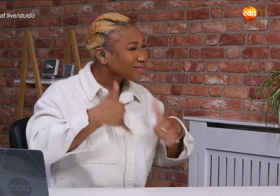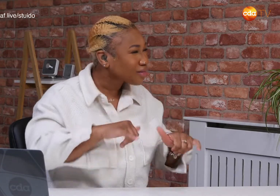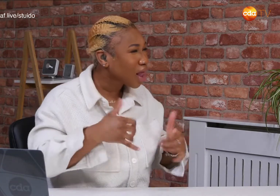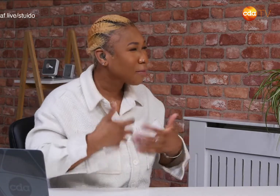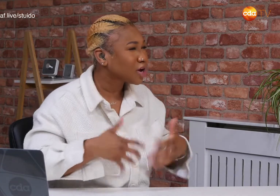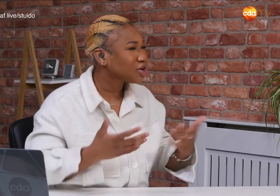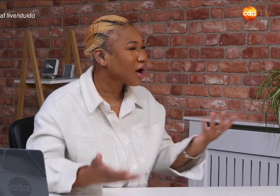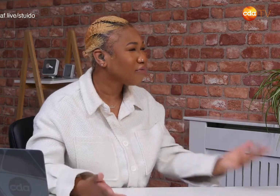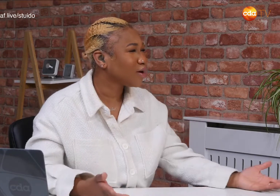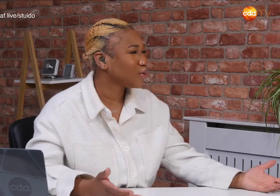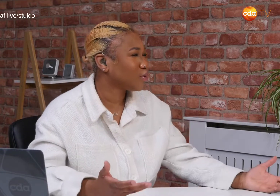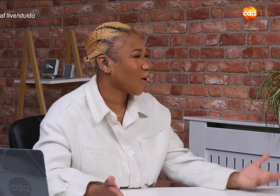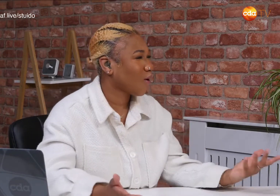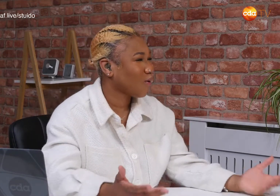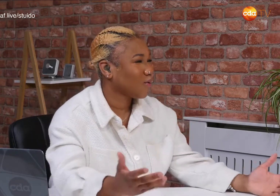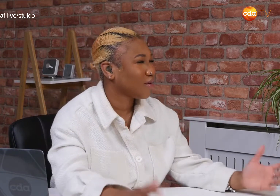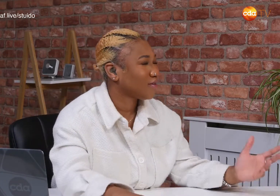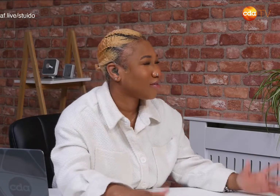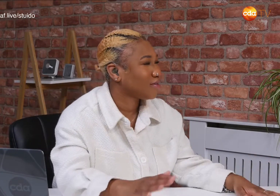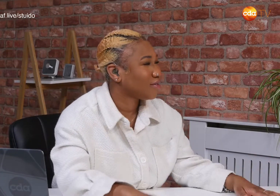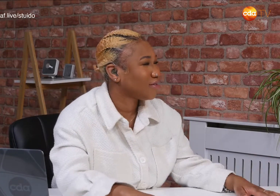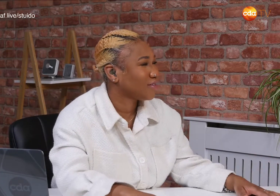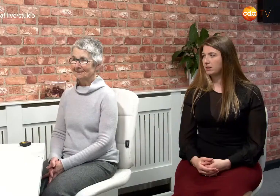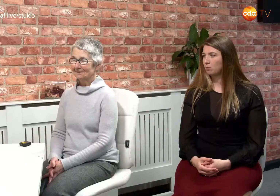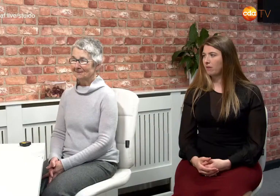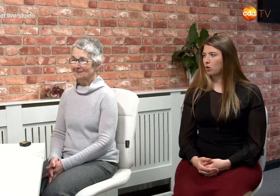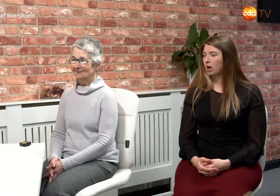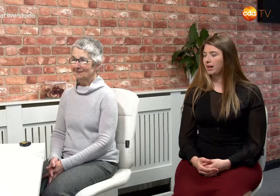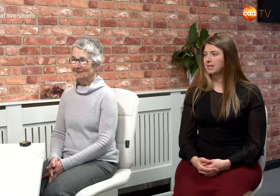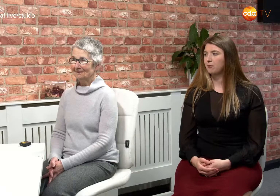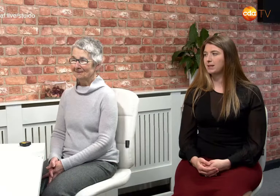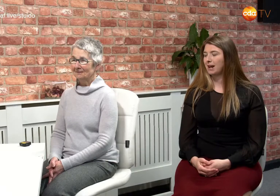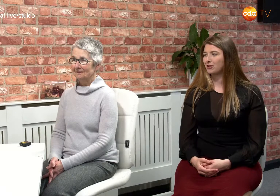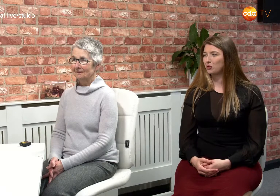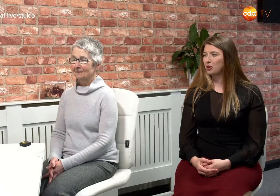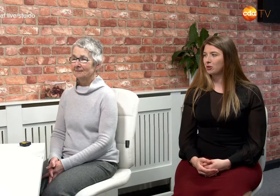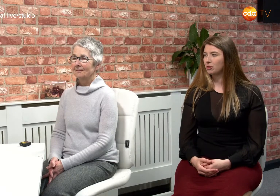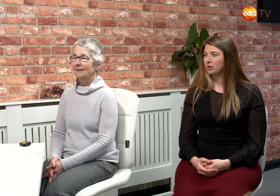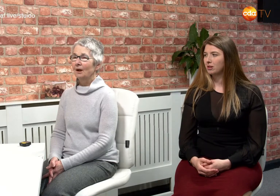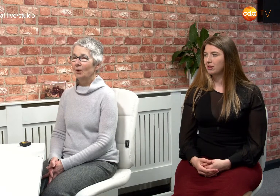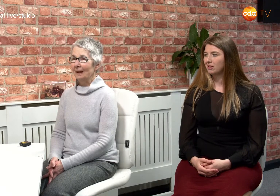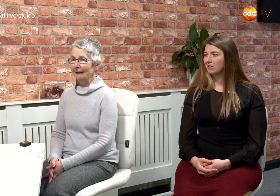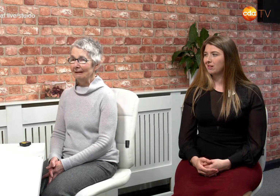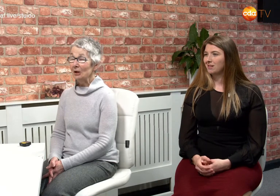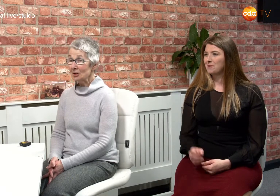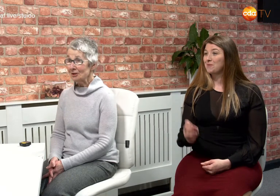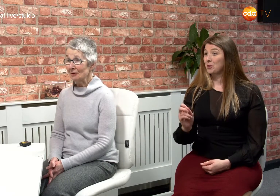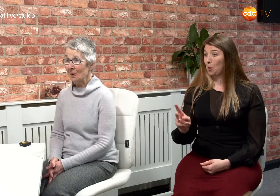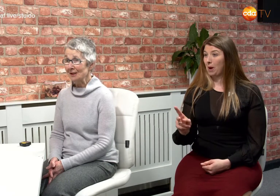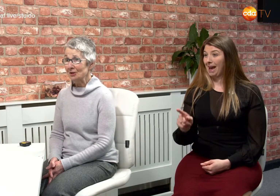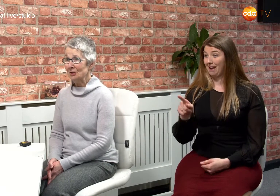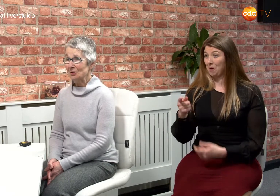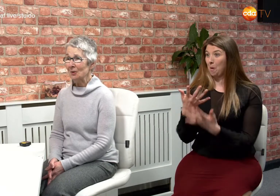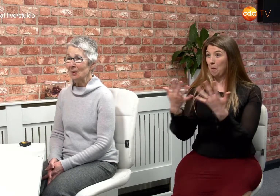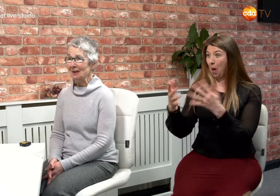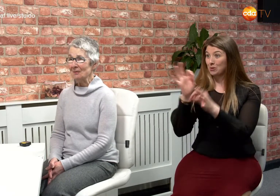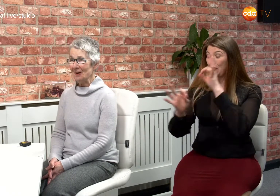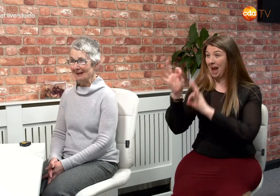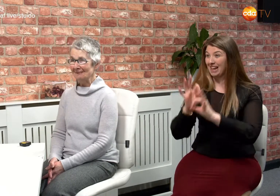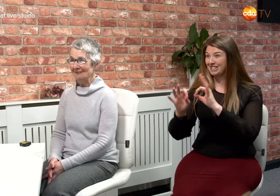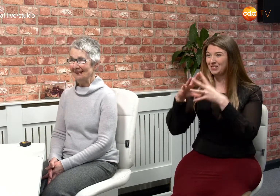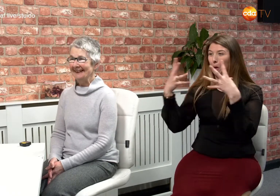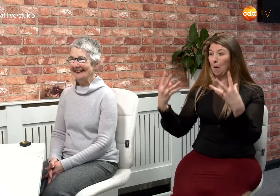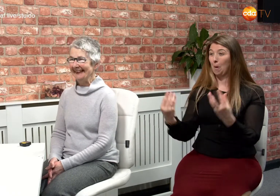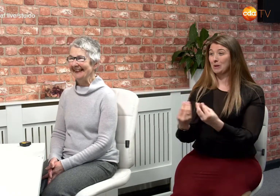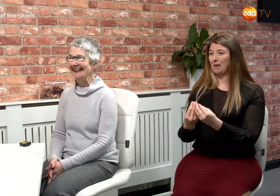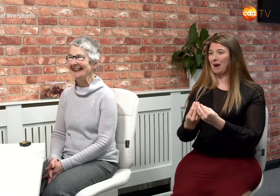person's not fit, not healthy? Is it any of these kind of things influence whether you're likely to have a miscarriage or not? Okay, lots of questions all in